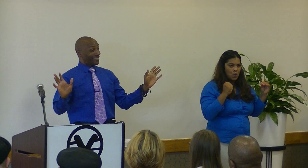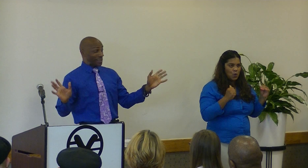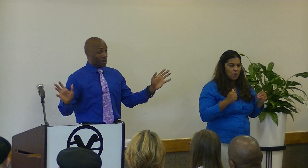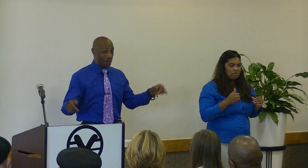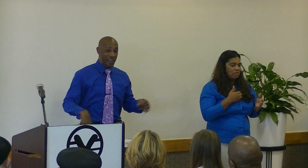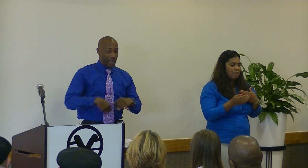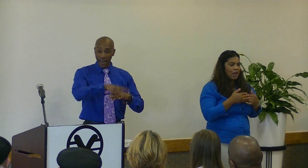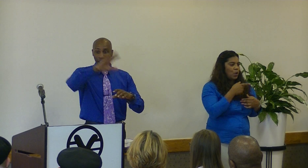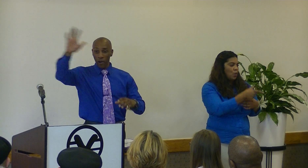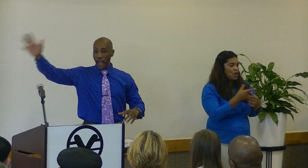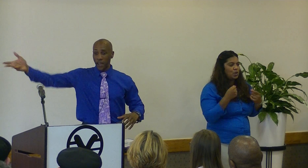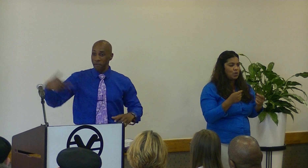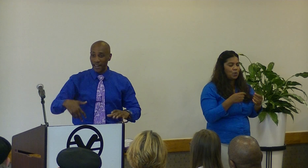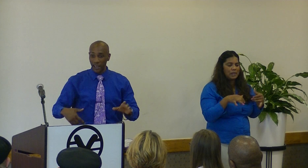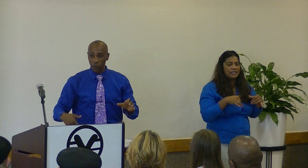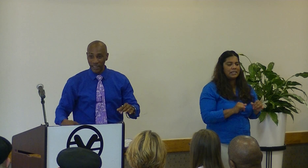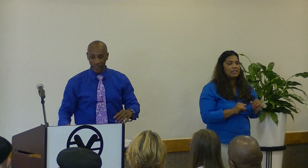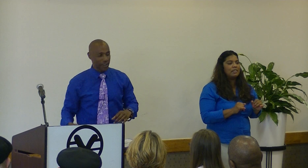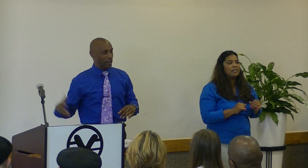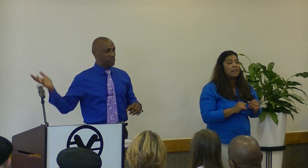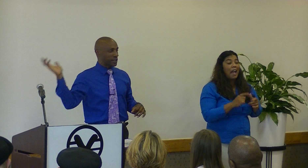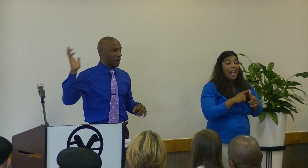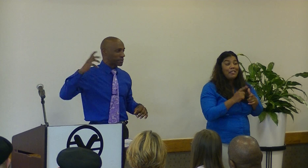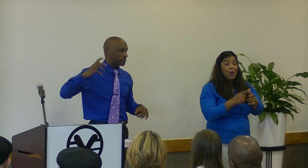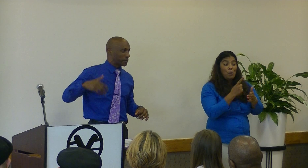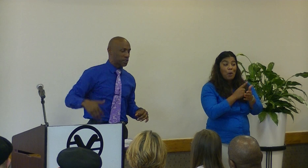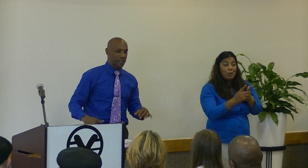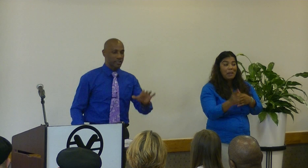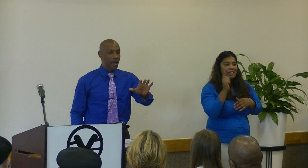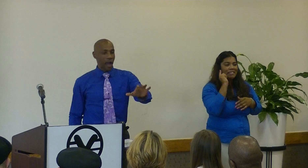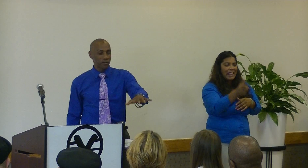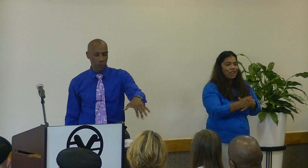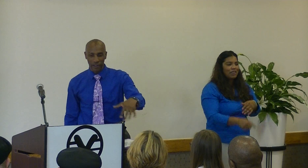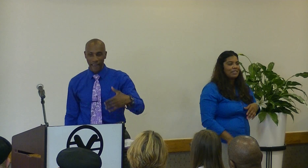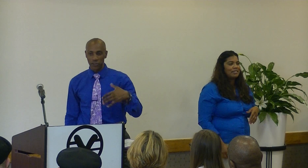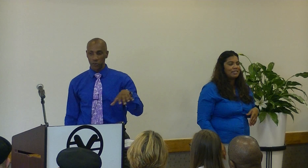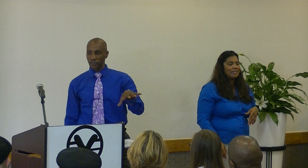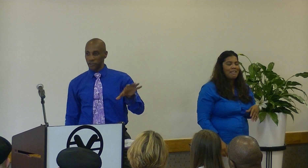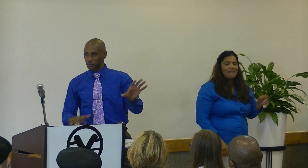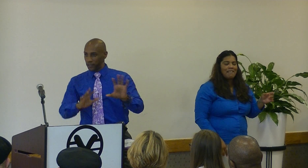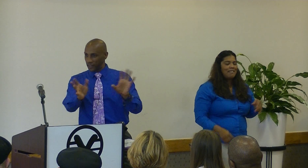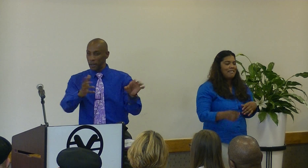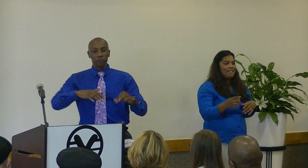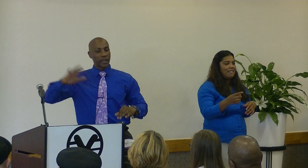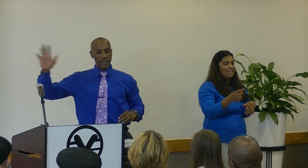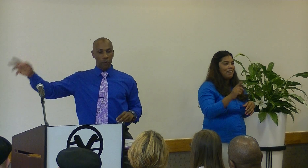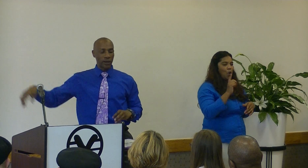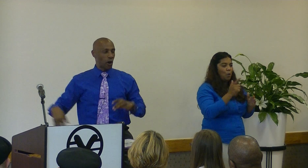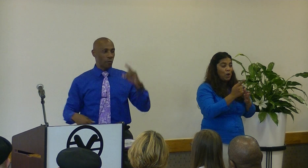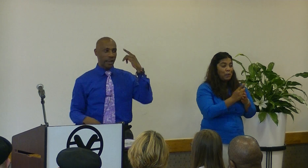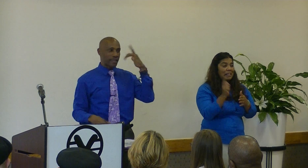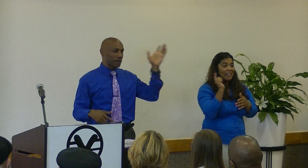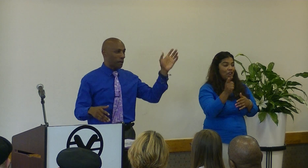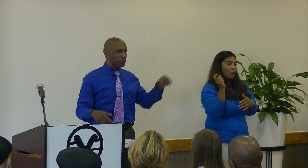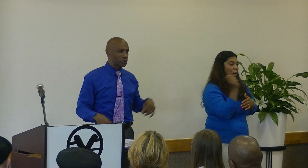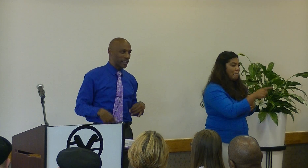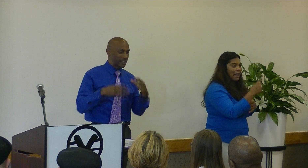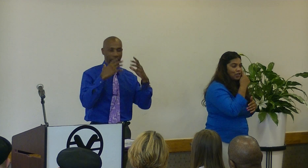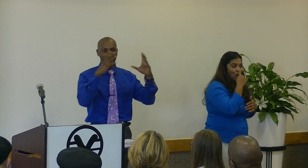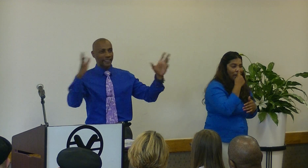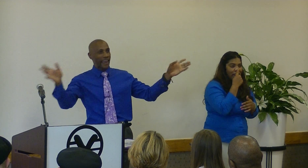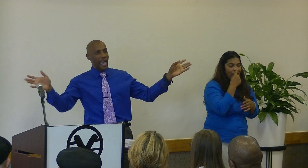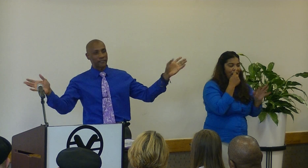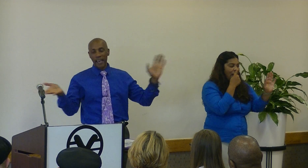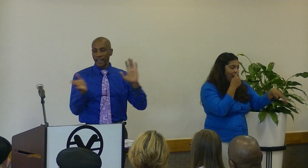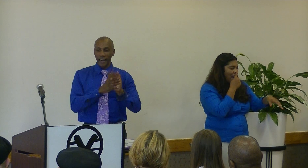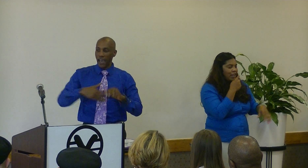like, okay, that's cool. And I come back like a week later and she comes up to me and she says, I'm so glad you were, because I went home and I thought about what you did and